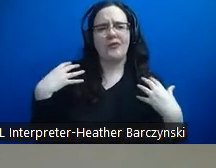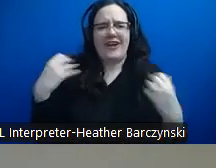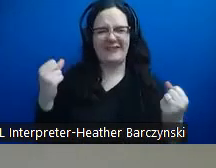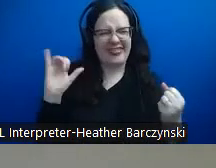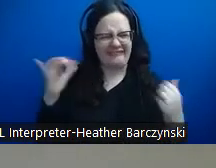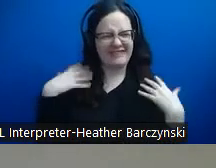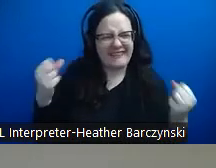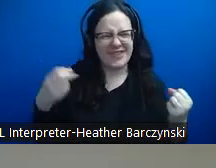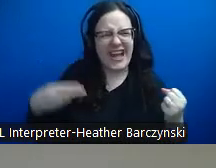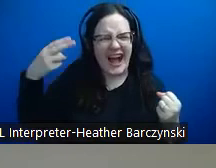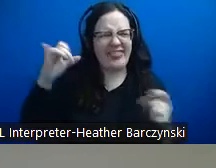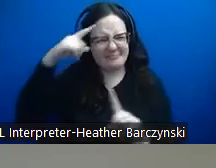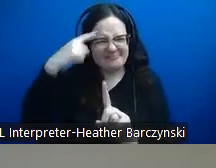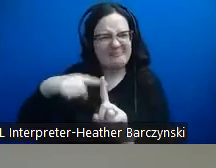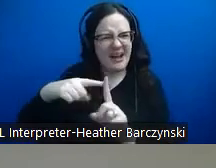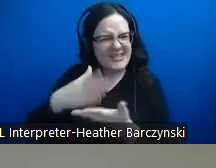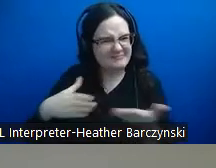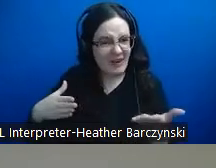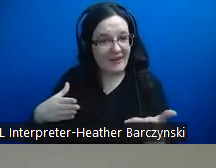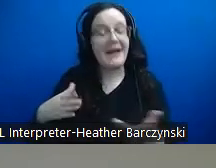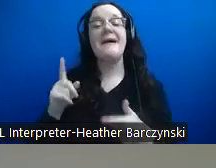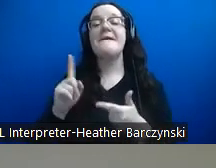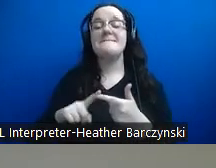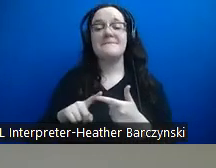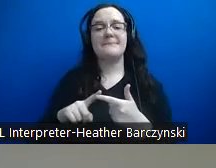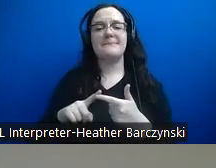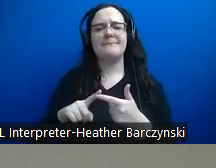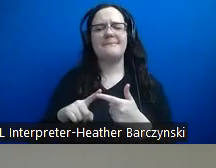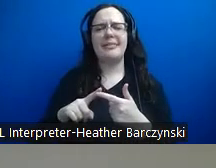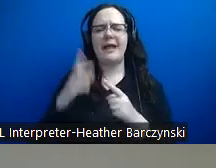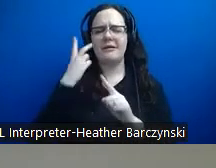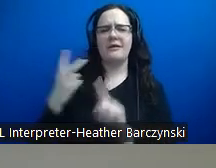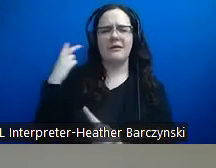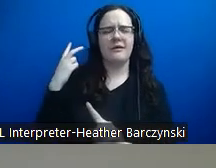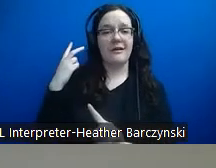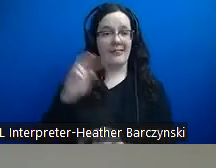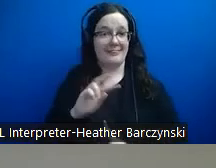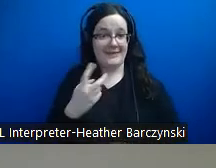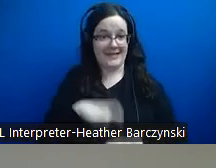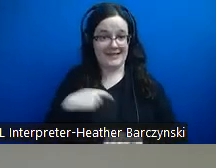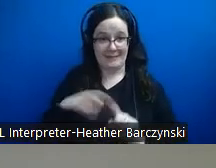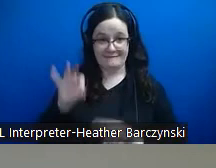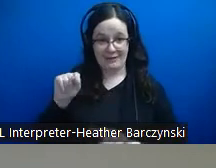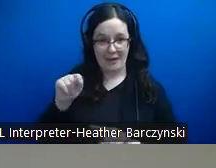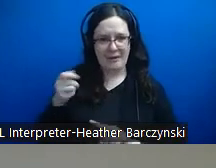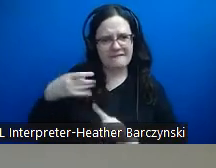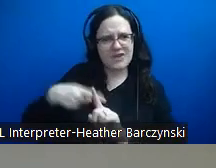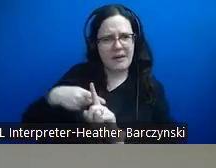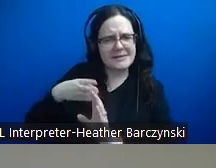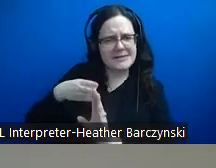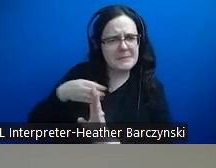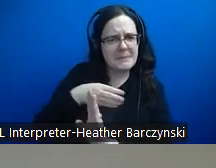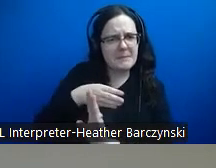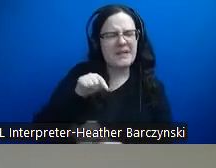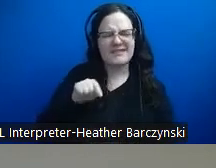him. But then looking back at the months of before I found out the second time around, it was just, he